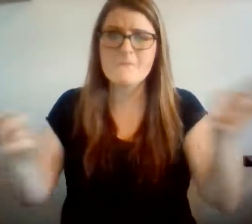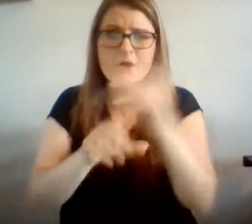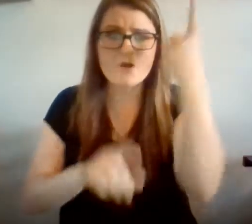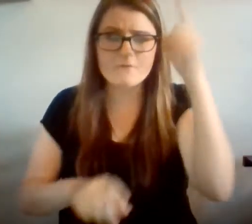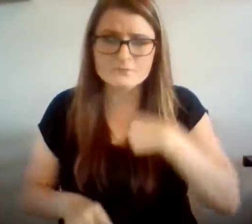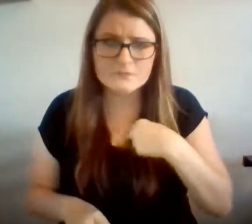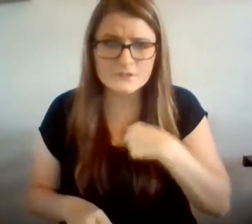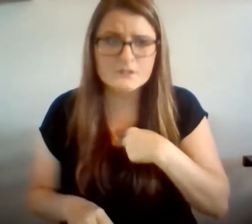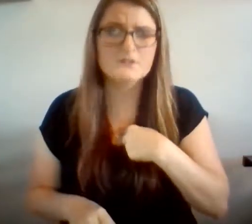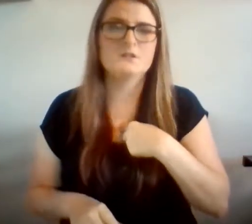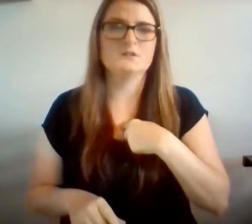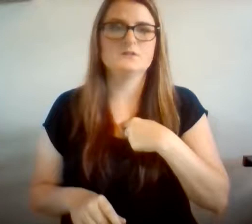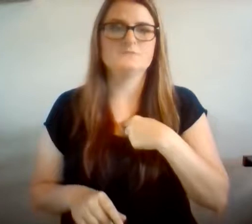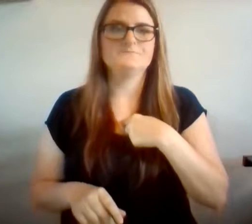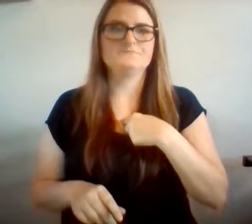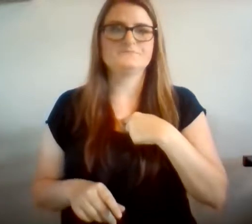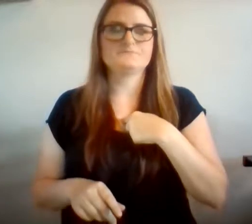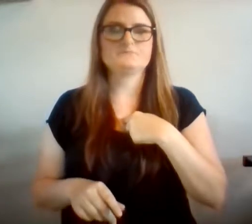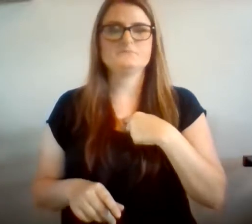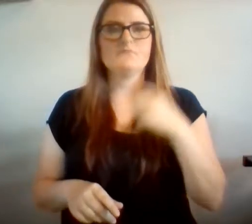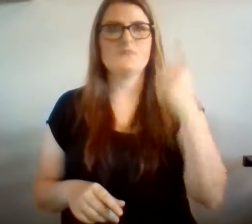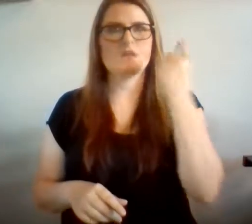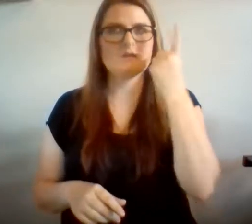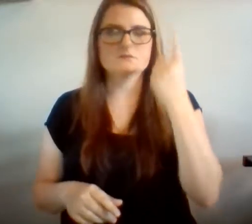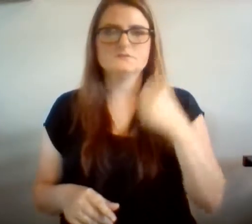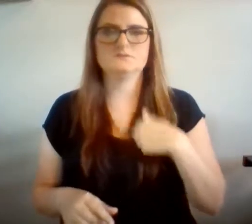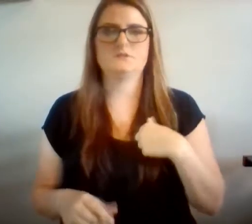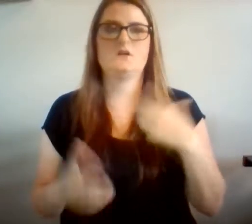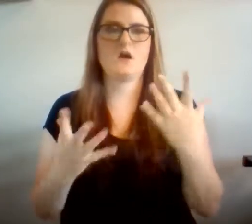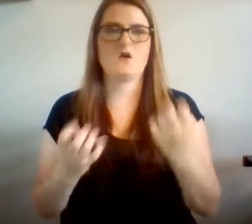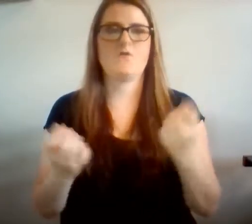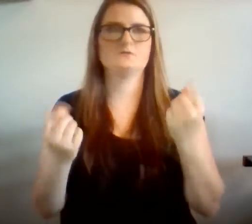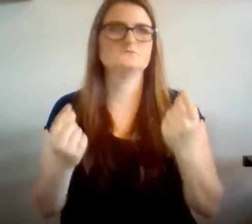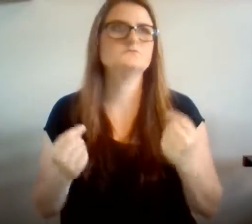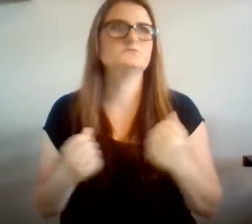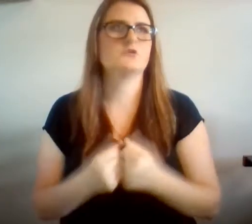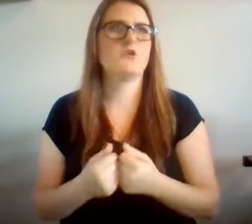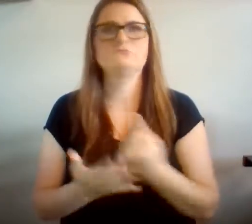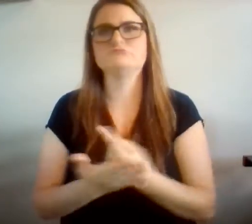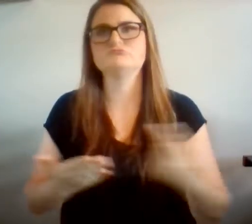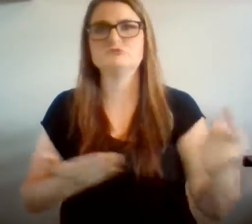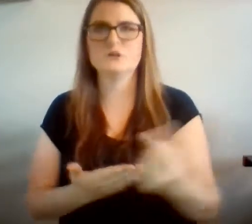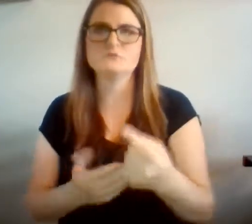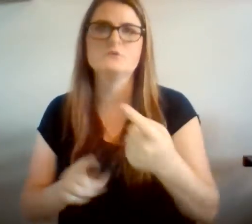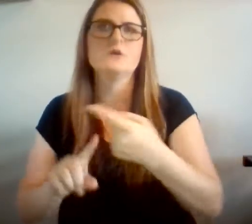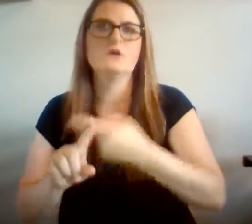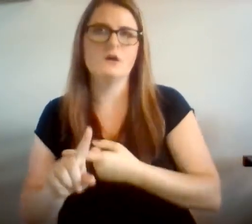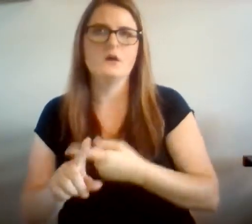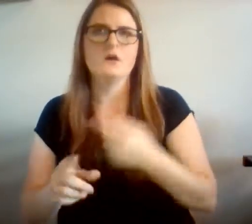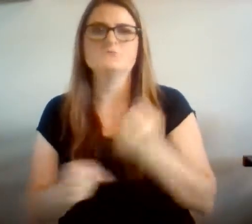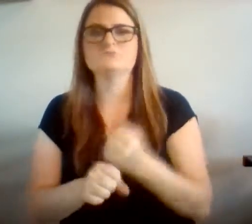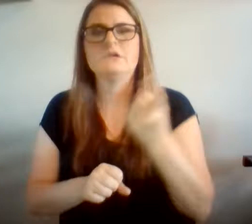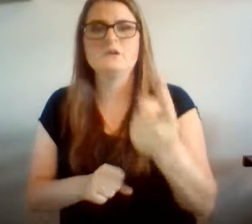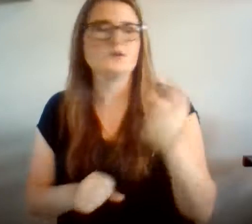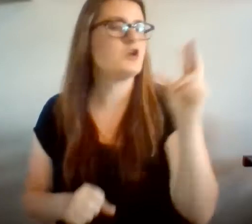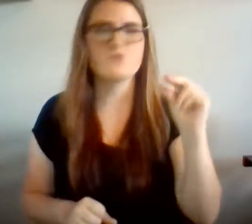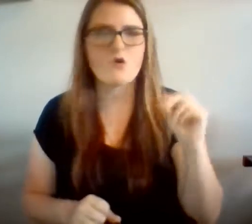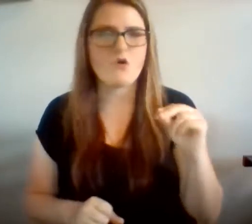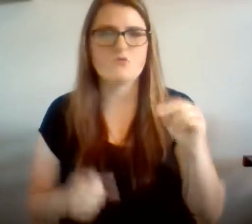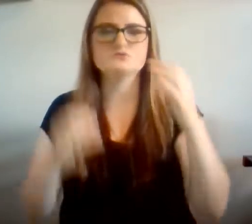It doesn't mean I have to hop out of the car every time I drive by somebody. But I do have to think carefully. God has given me this moment right now. How can I use my right